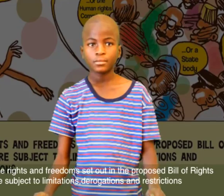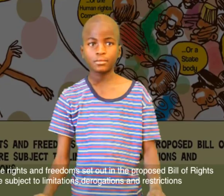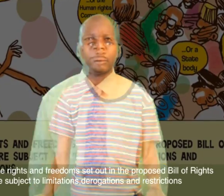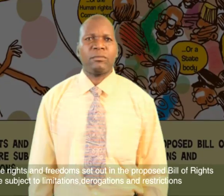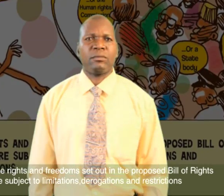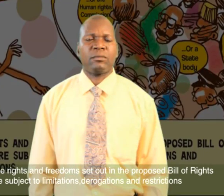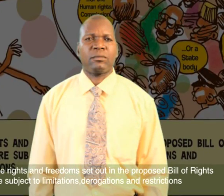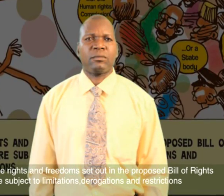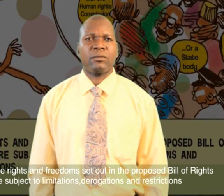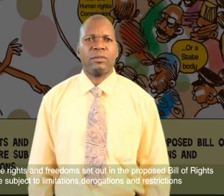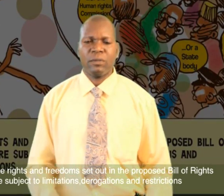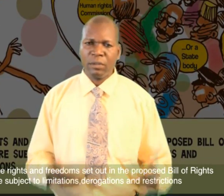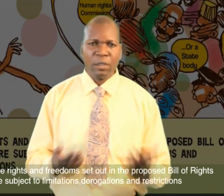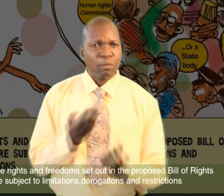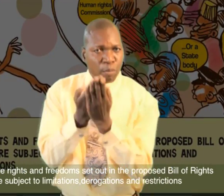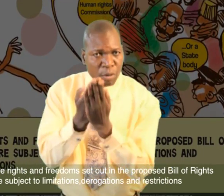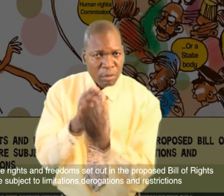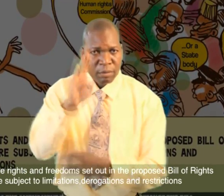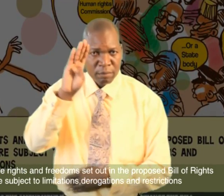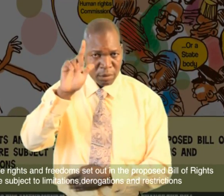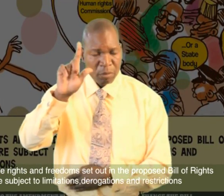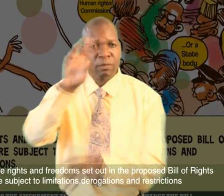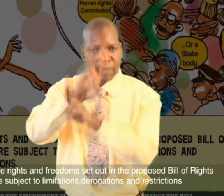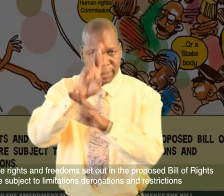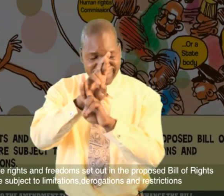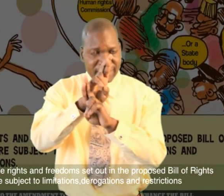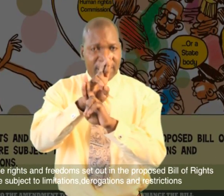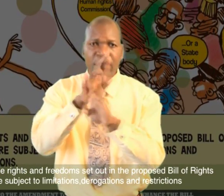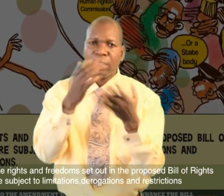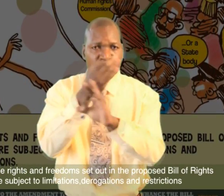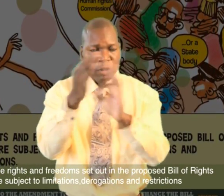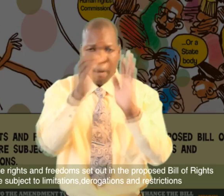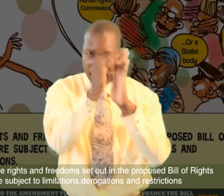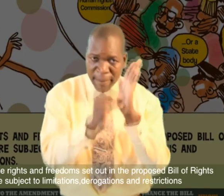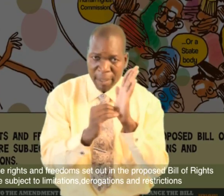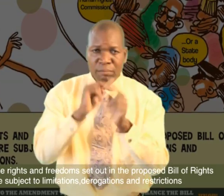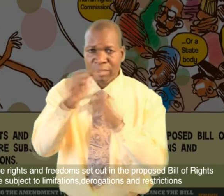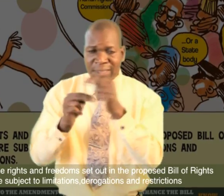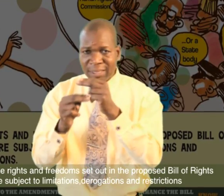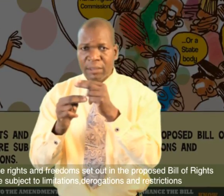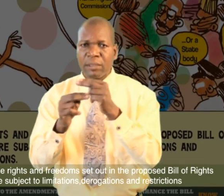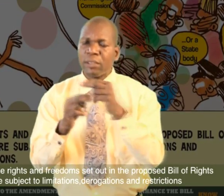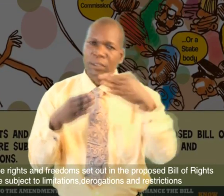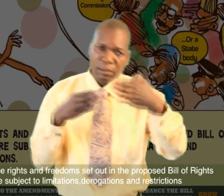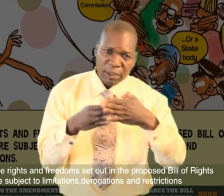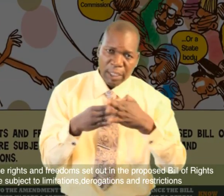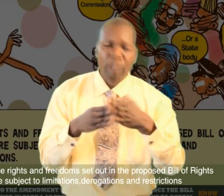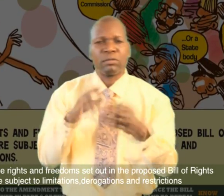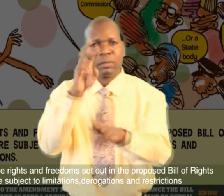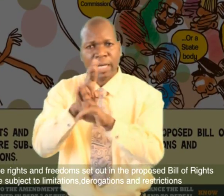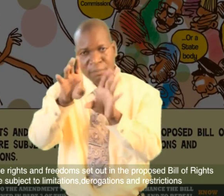the rights and freedoms set out in the proposed Bill of Rights are subject to limitations, derogations, and restrictions.